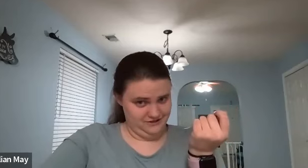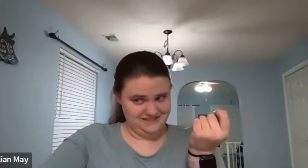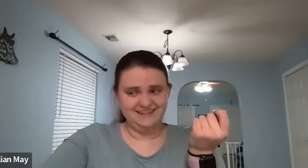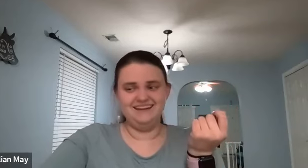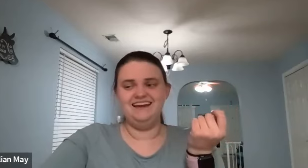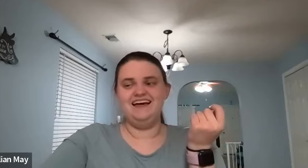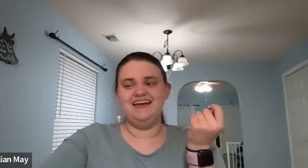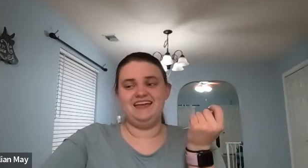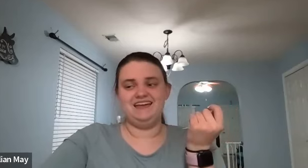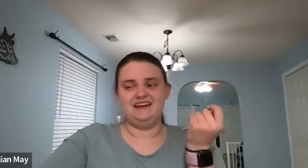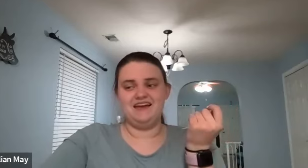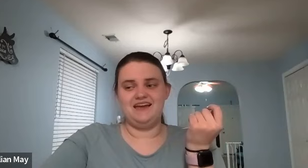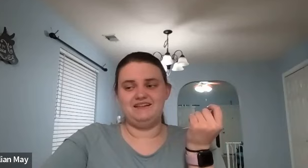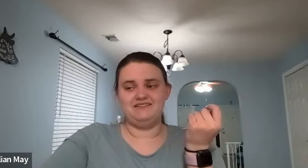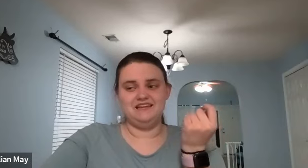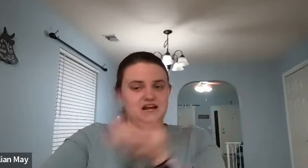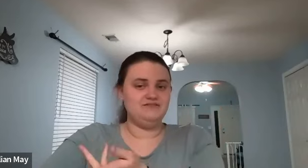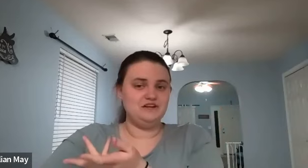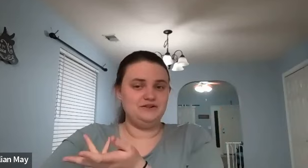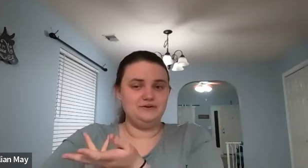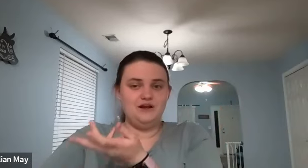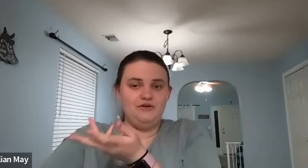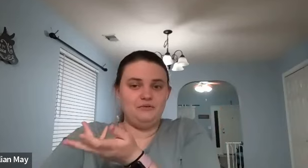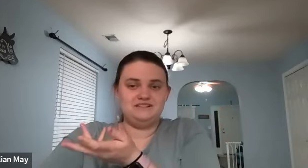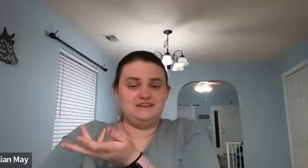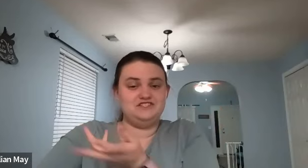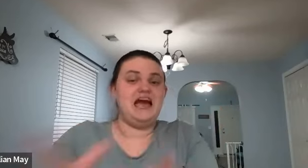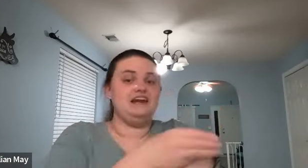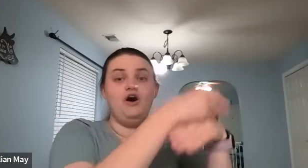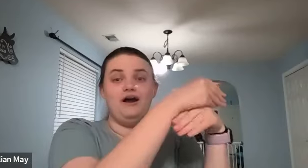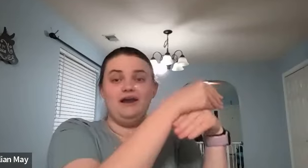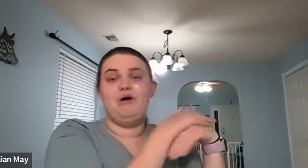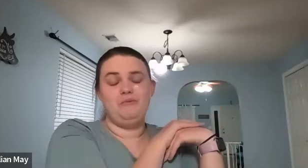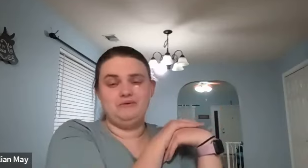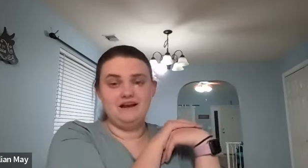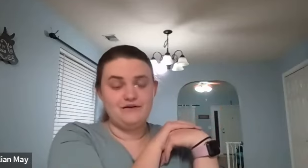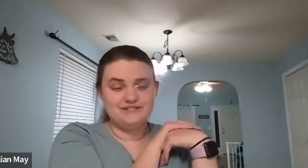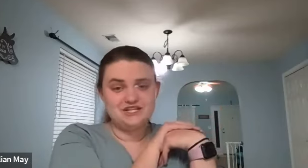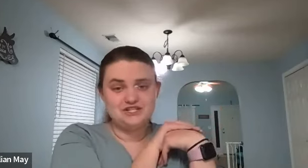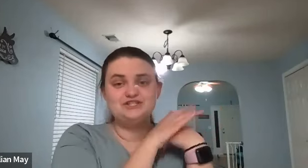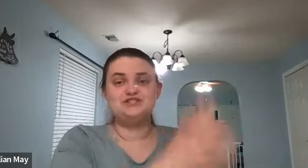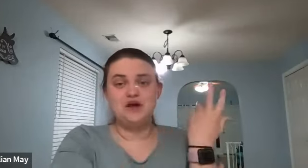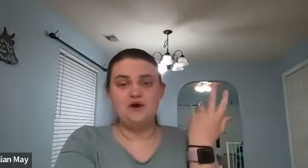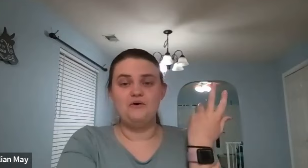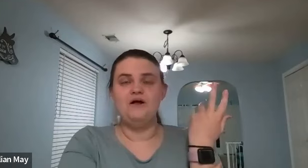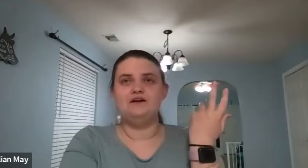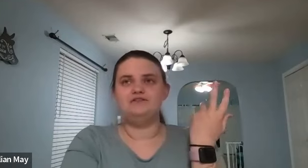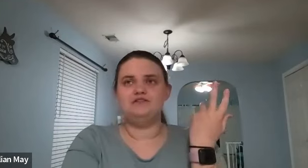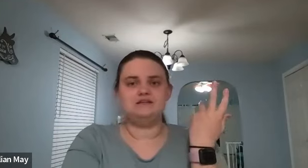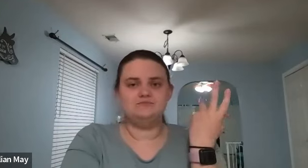words. And like that's not even including all the words that I've just added on while we were in conversation. So that's